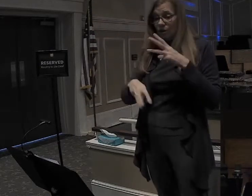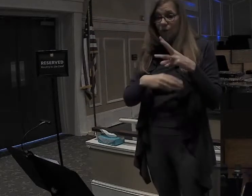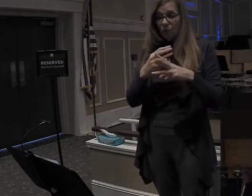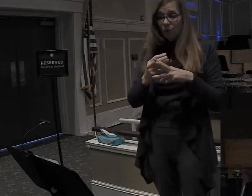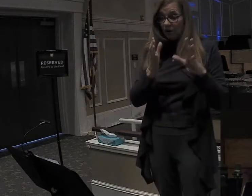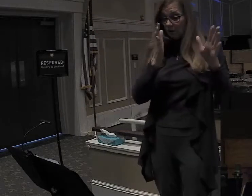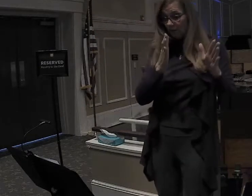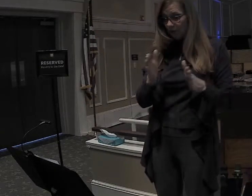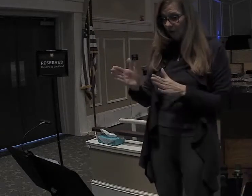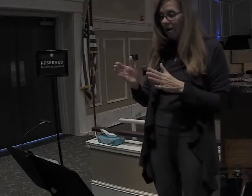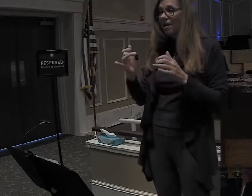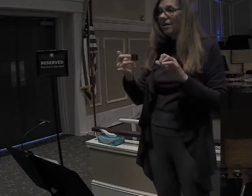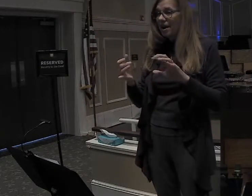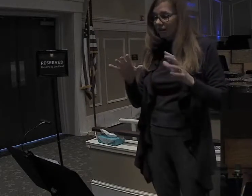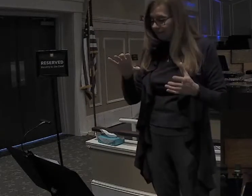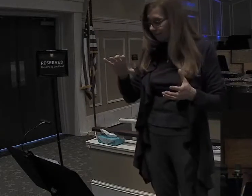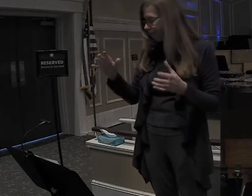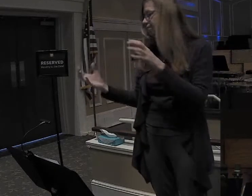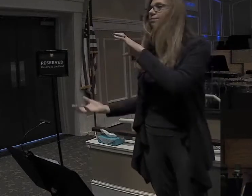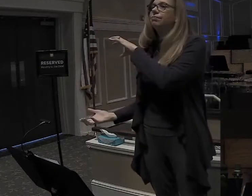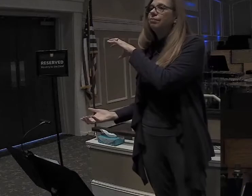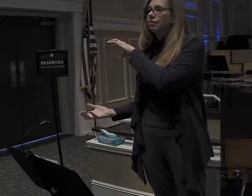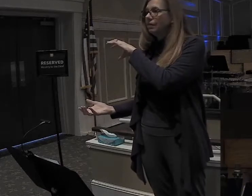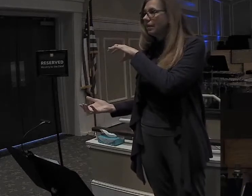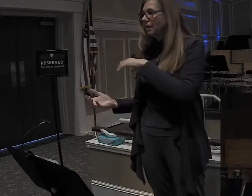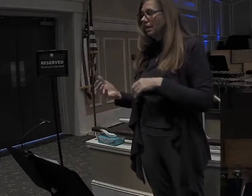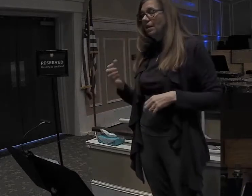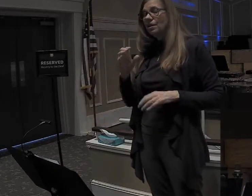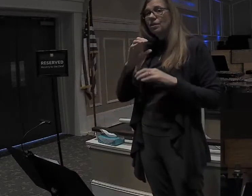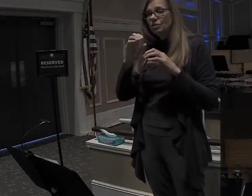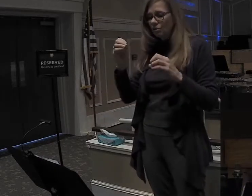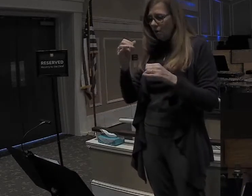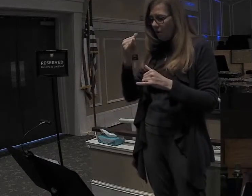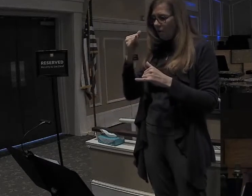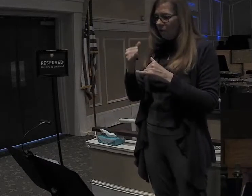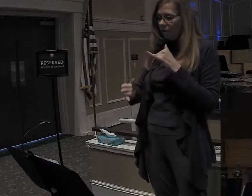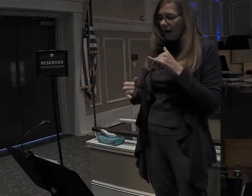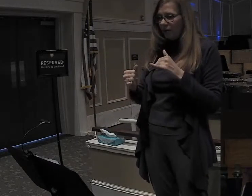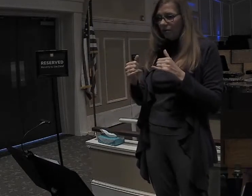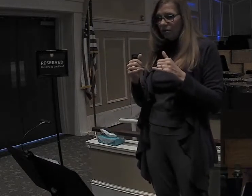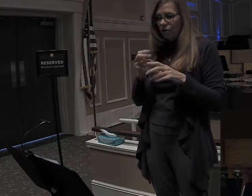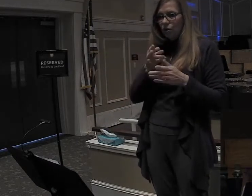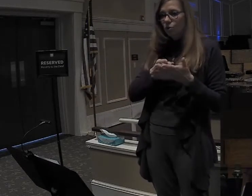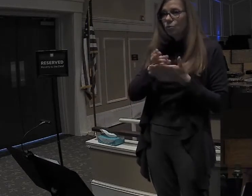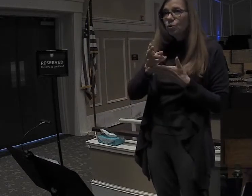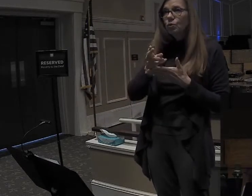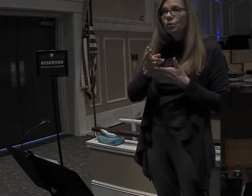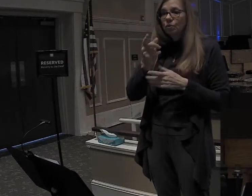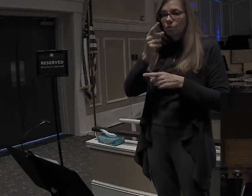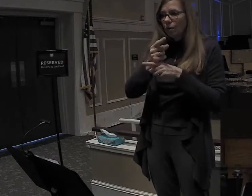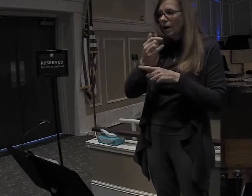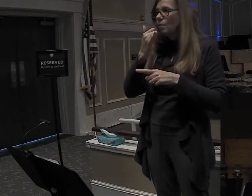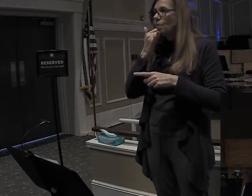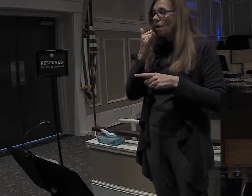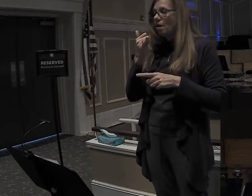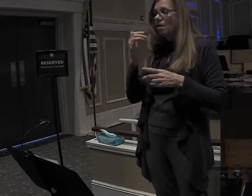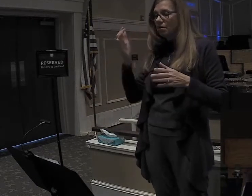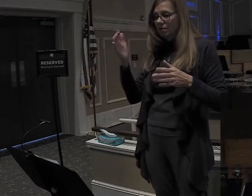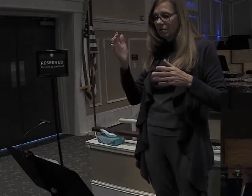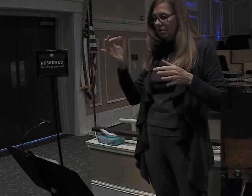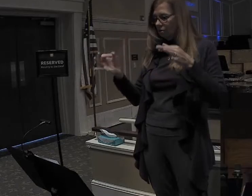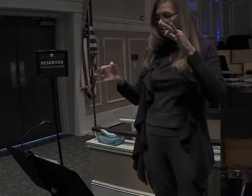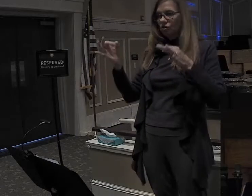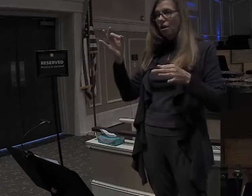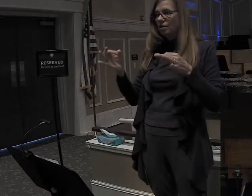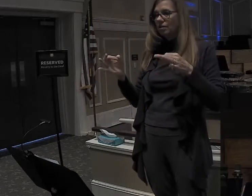order to chaos as there's now no final standard of truth by which to judge. And it's called